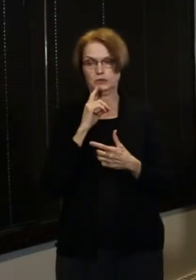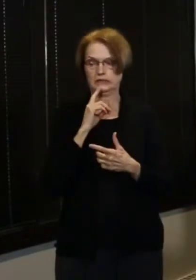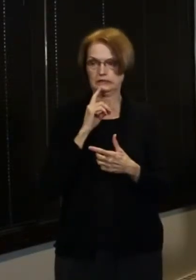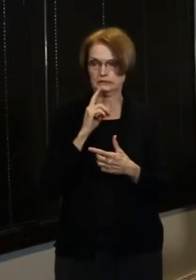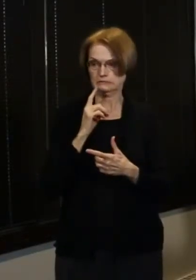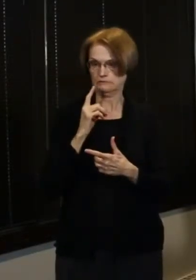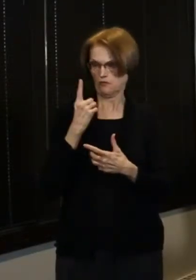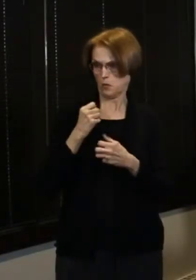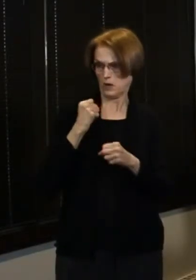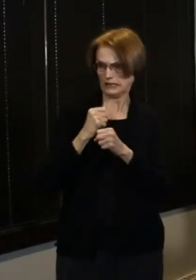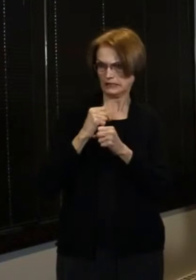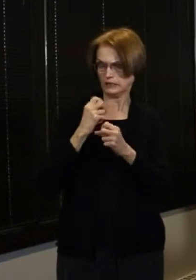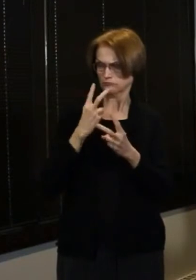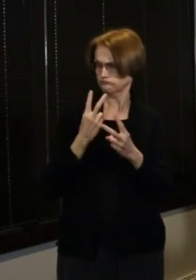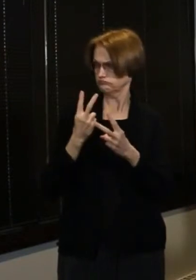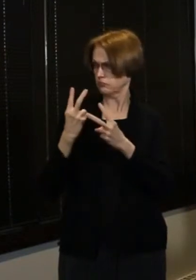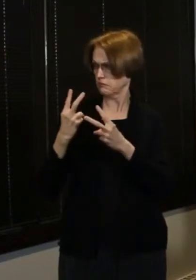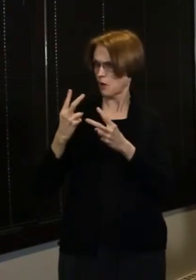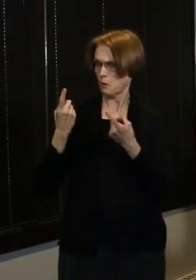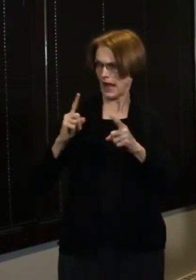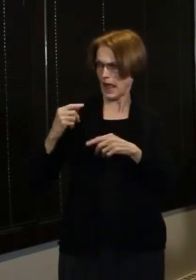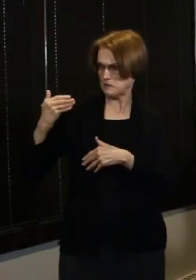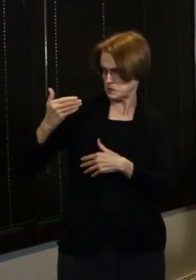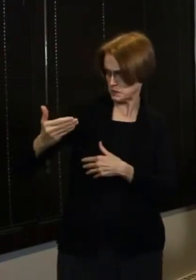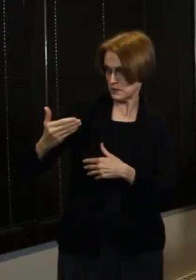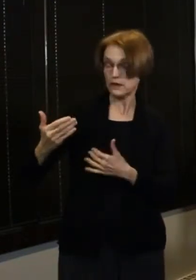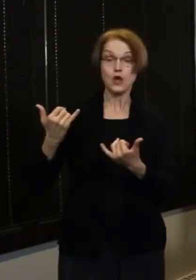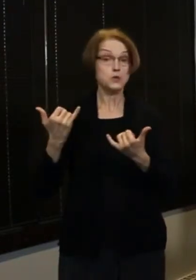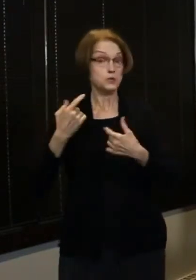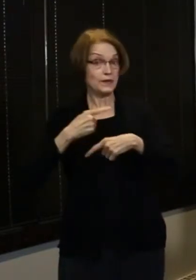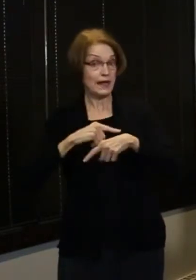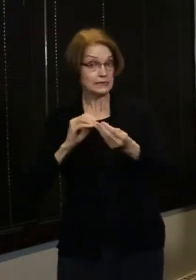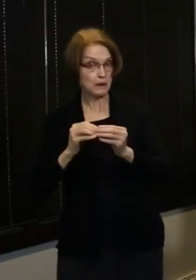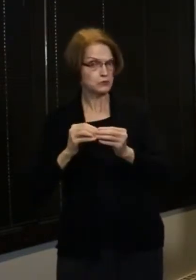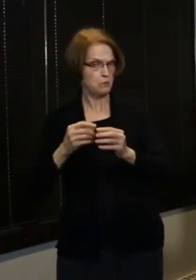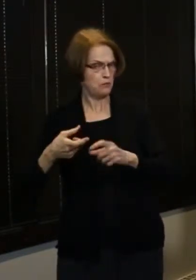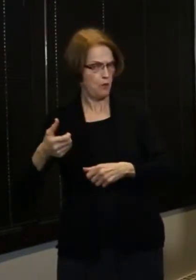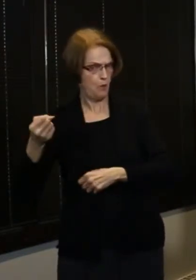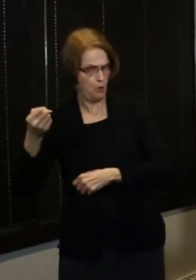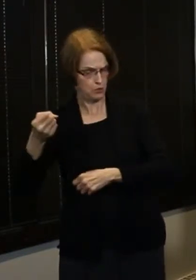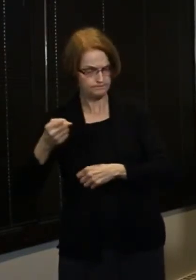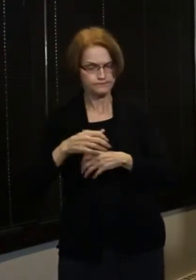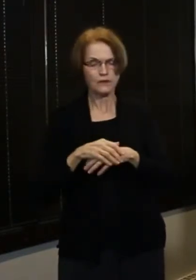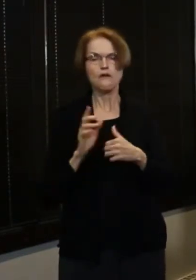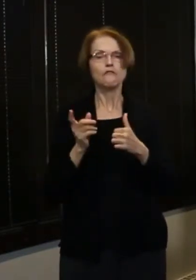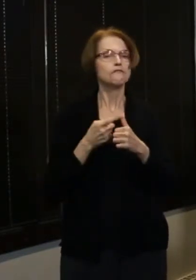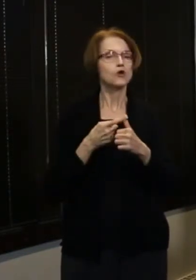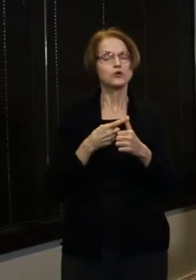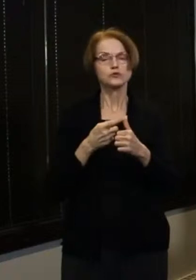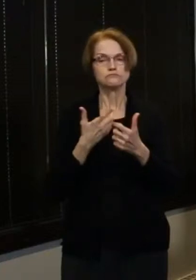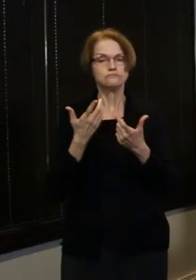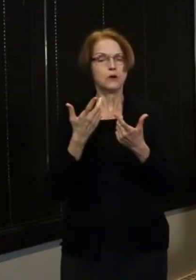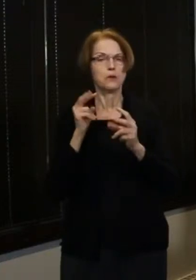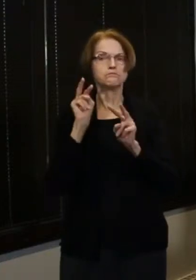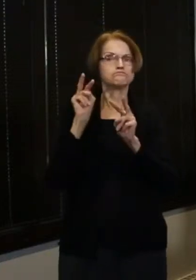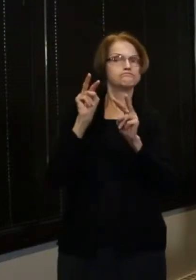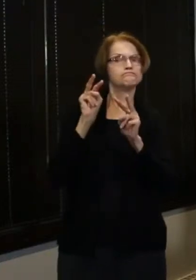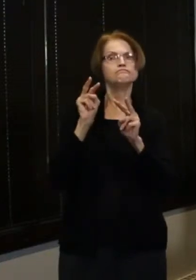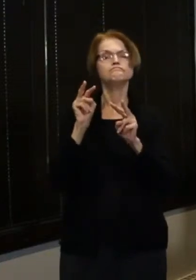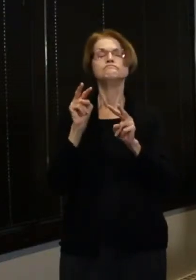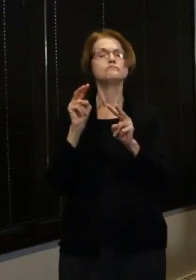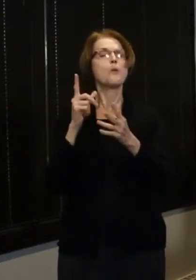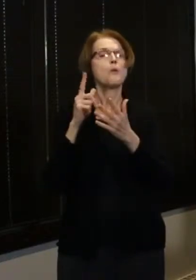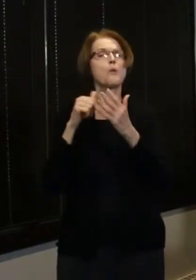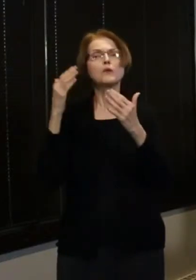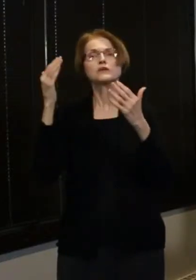past year. Now, before we get to today's numbers, I wanted to spend a minute today talking about what we can expect going into the